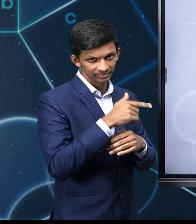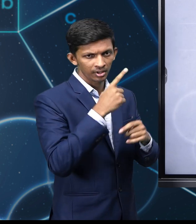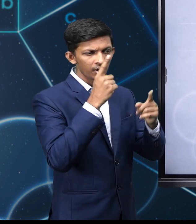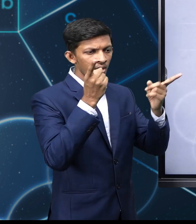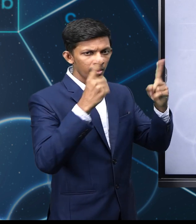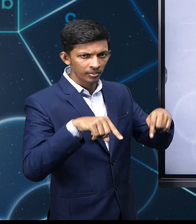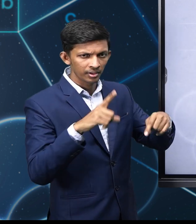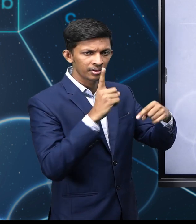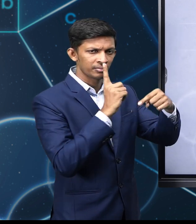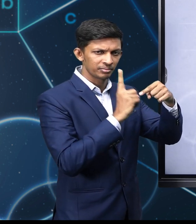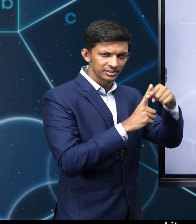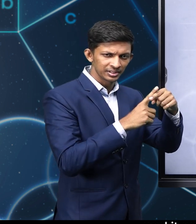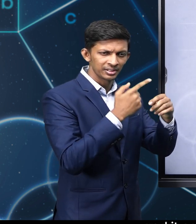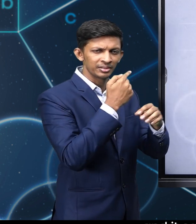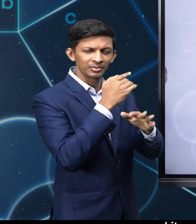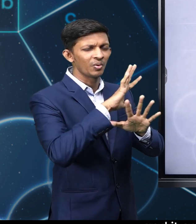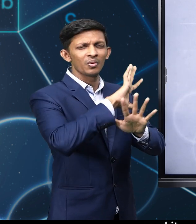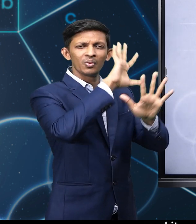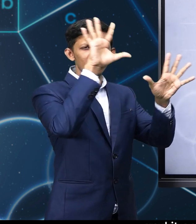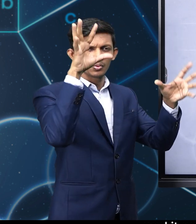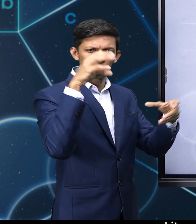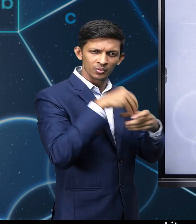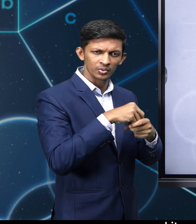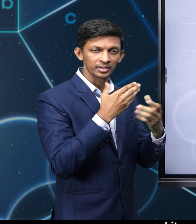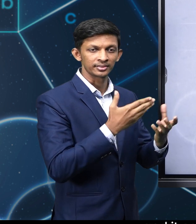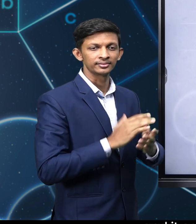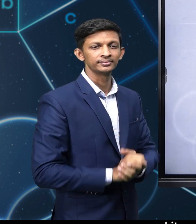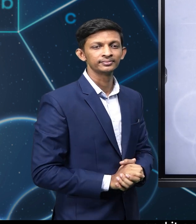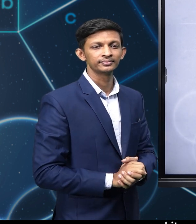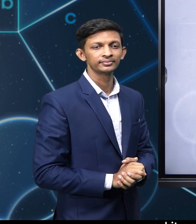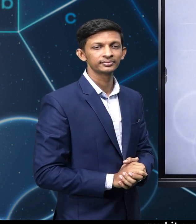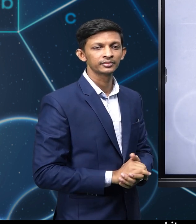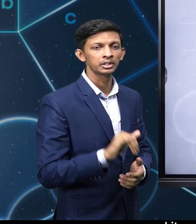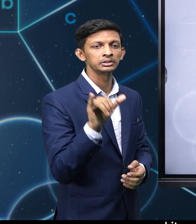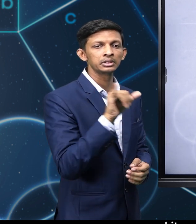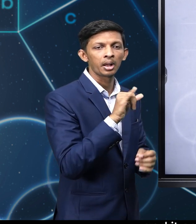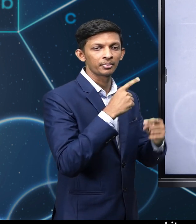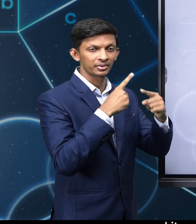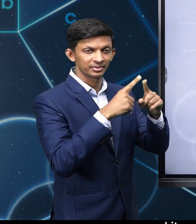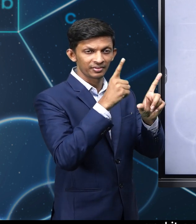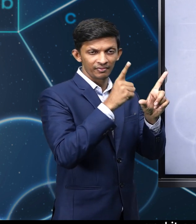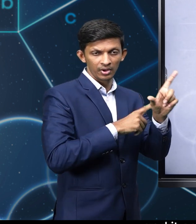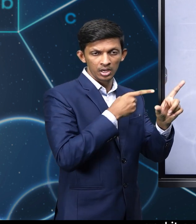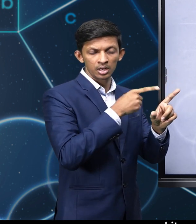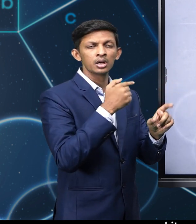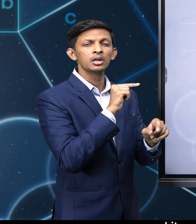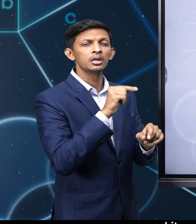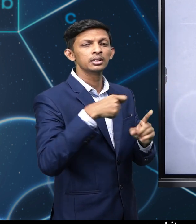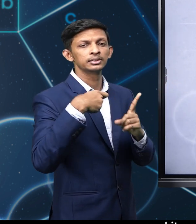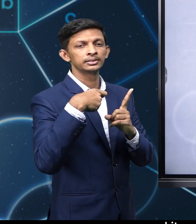K is a constant and it can be expressed as xy is equal to k, k is a